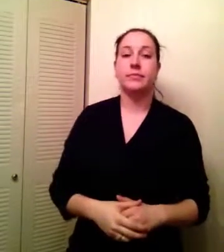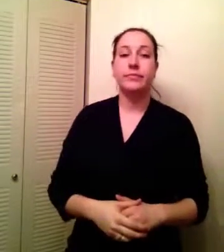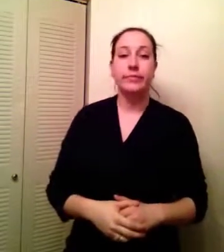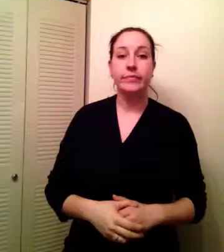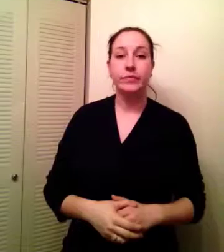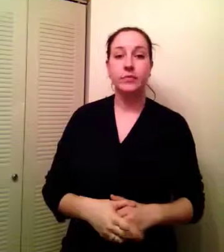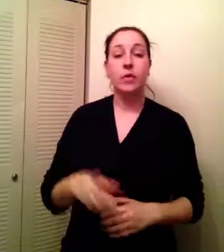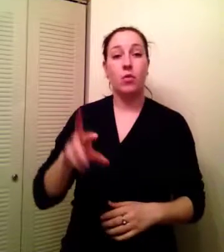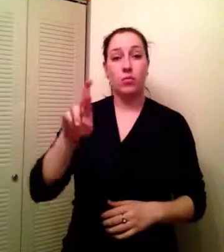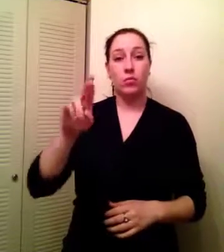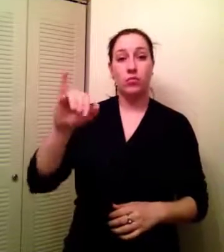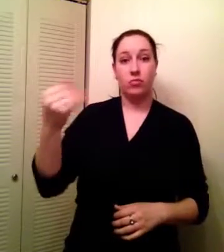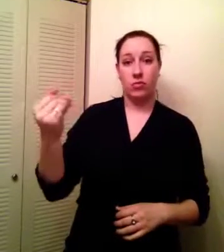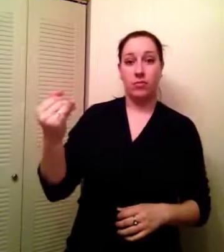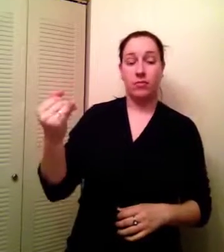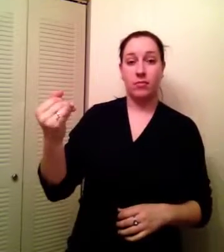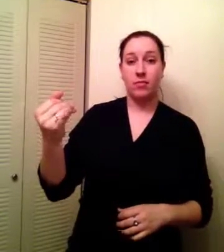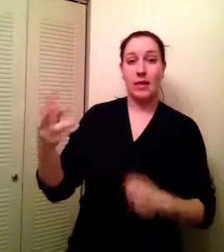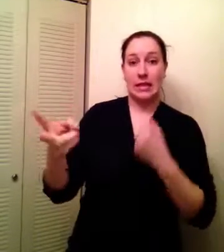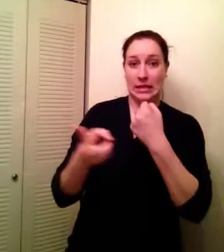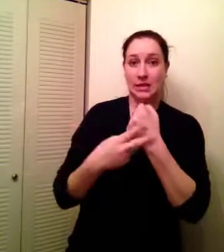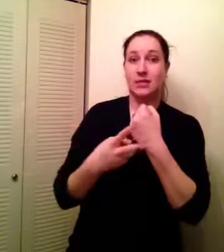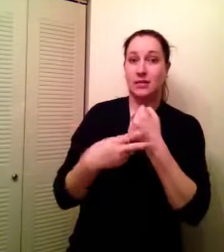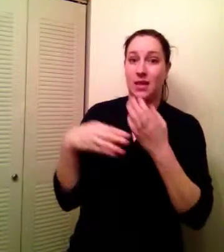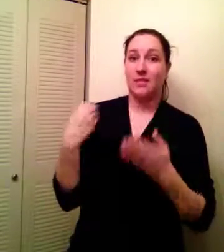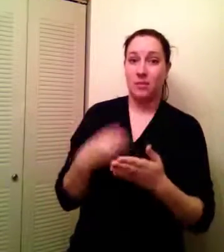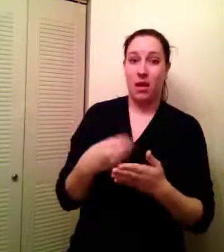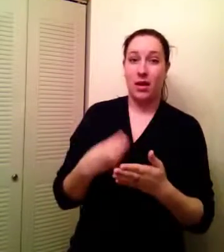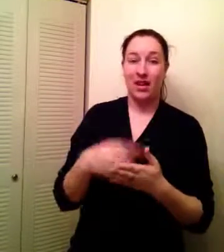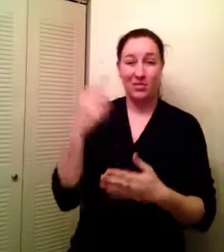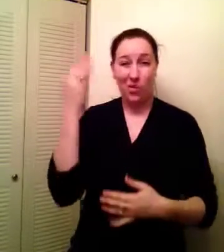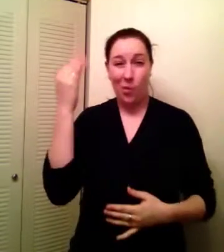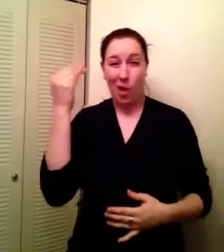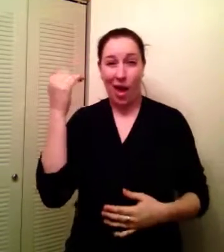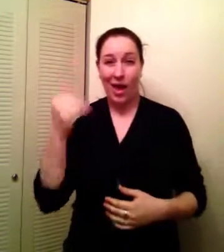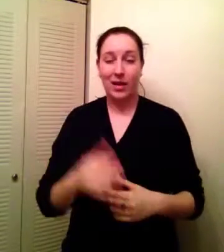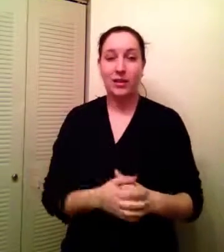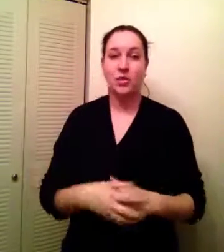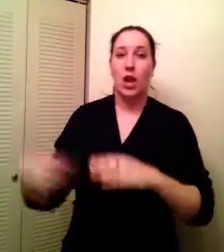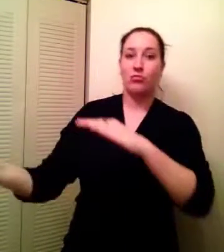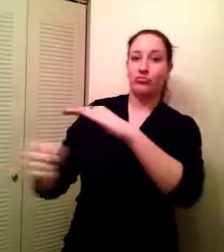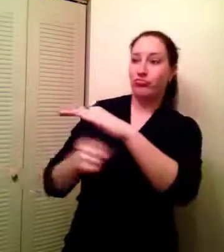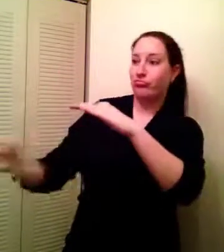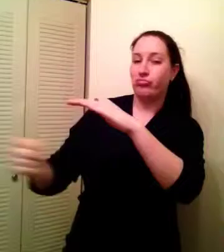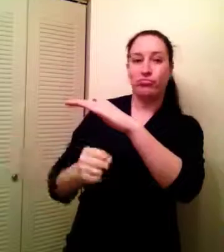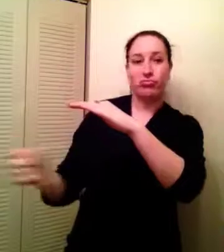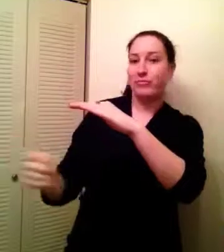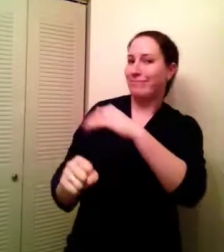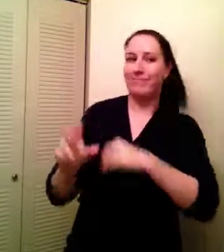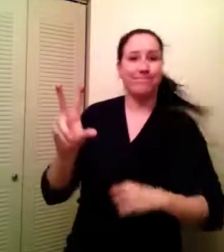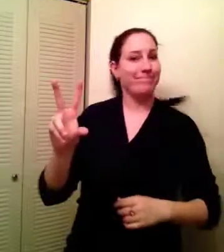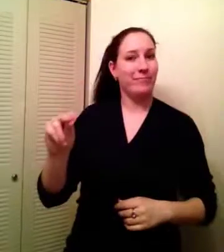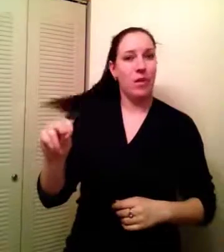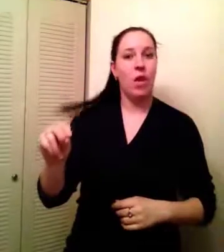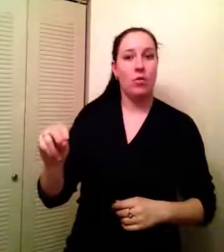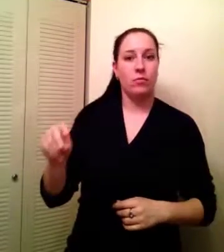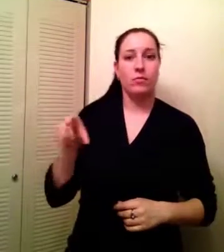term. Because why? You're not incarcerating so many people for their crimes. Instead, you're working to reintegrate them into the community